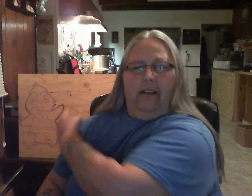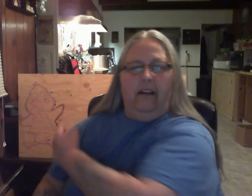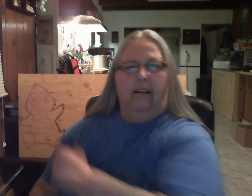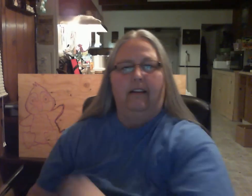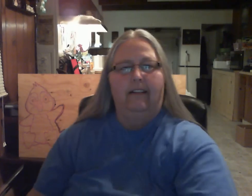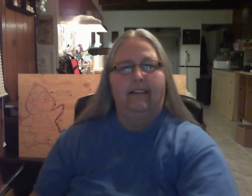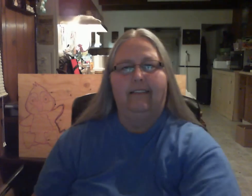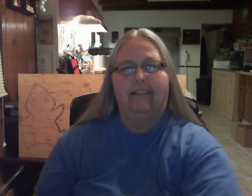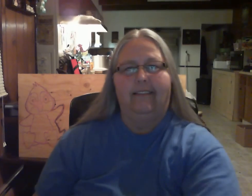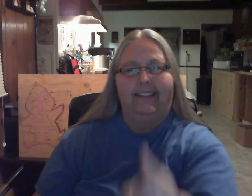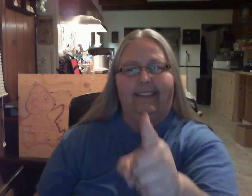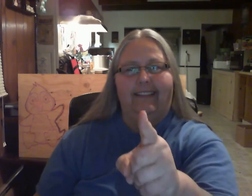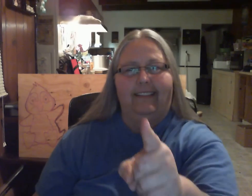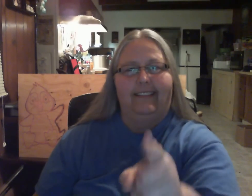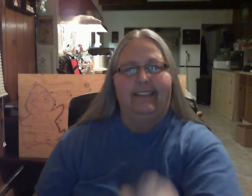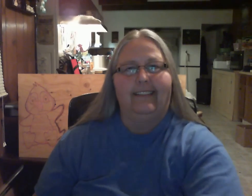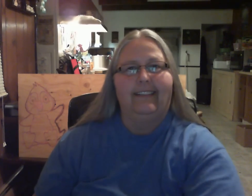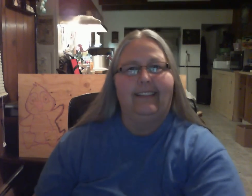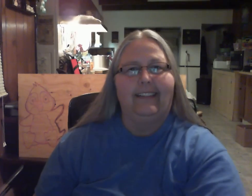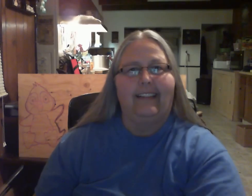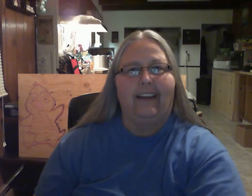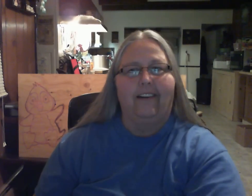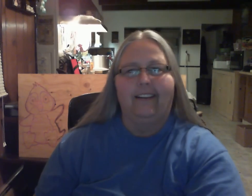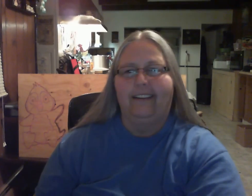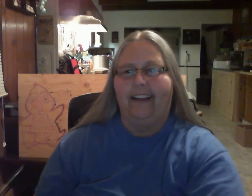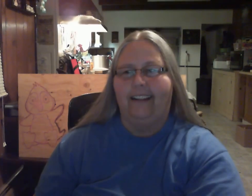right there take care good night